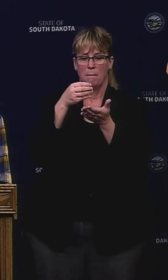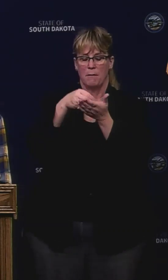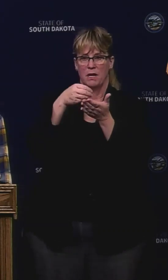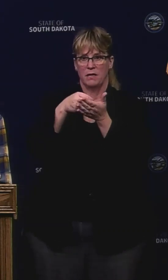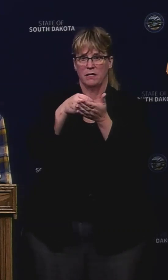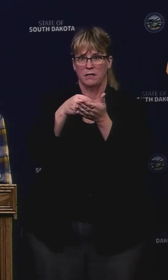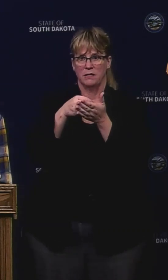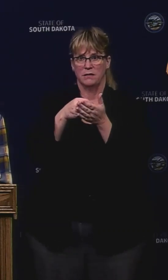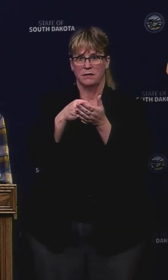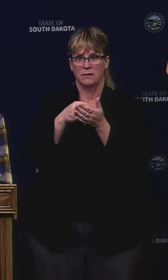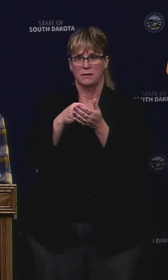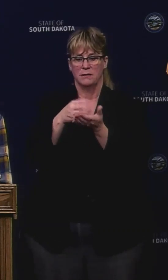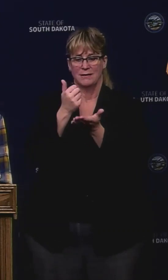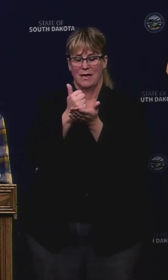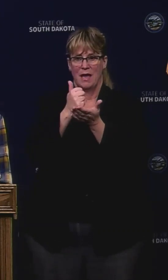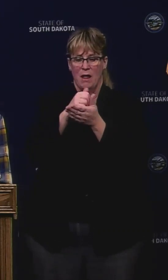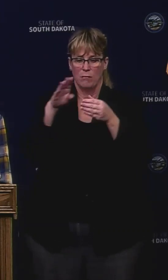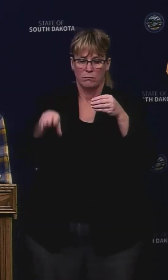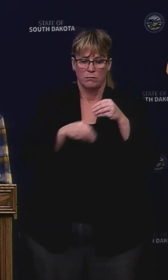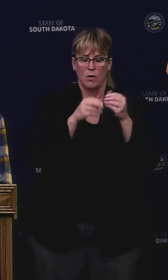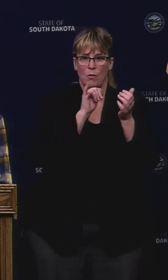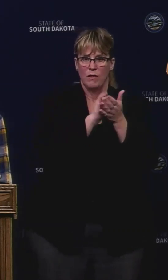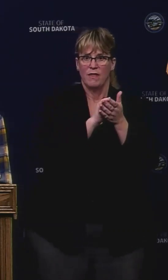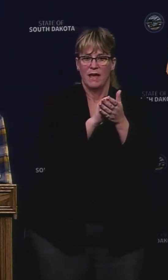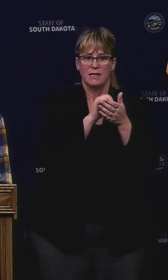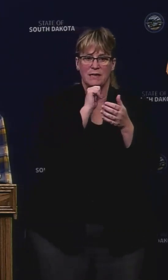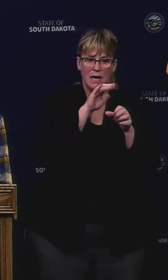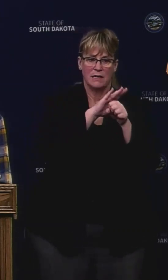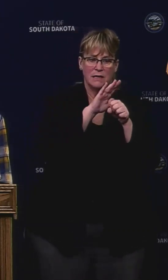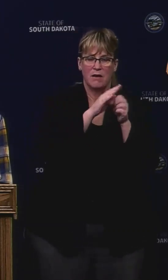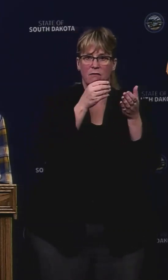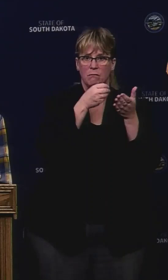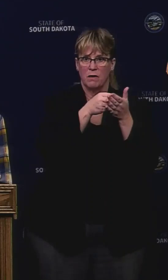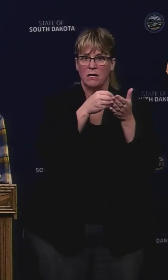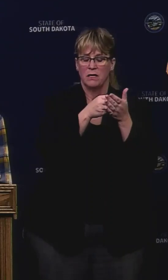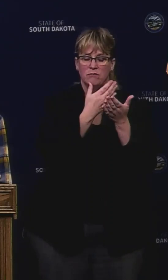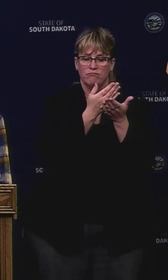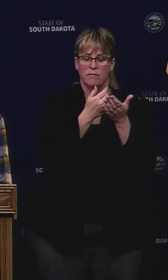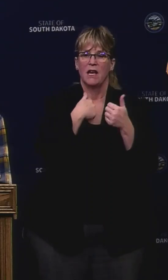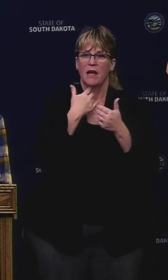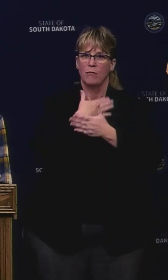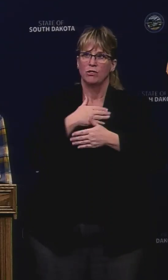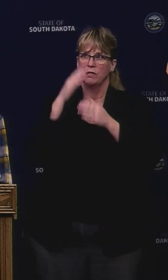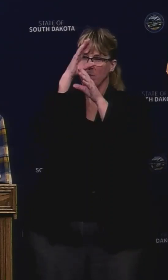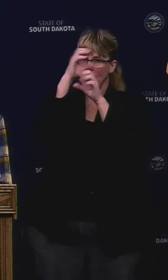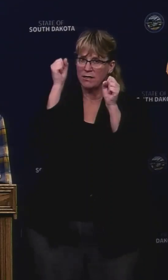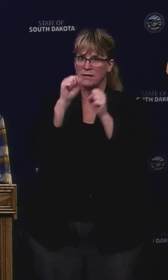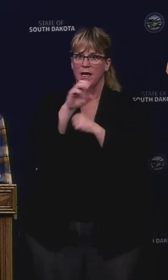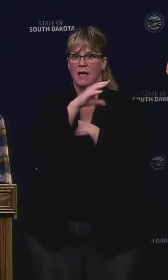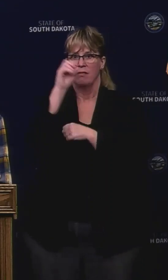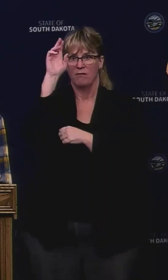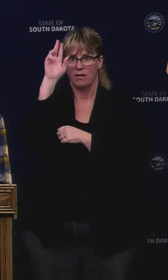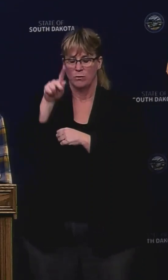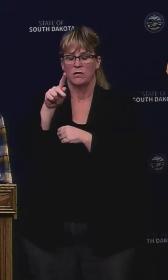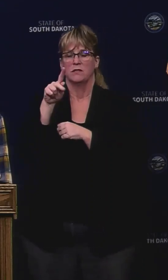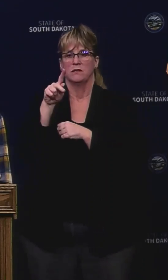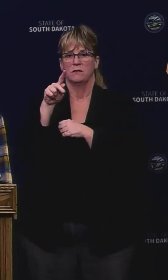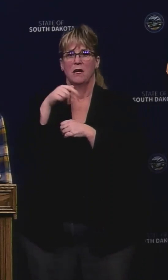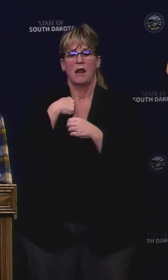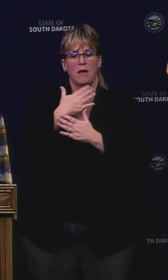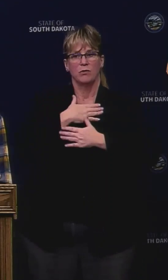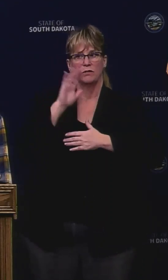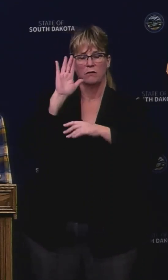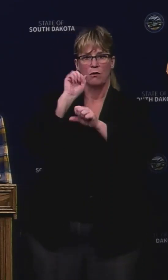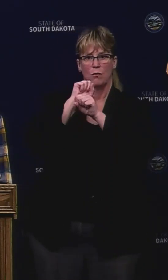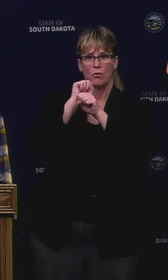revenue shortfalls. So all in all, it was a good discussion, and I appreciate the president and the vice president